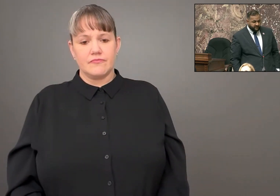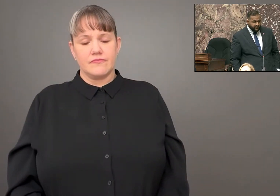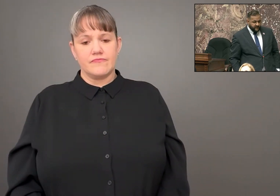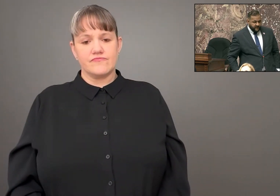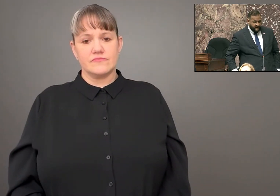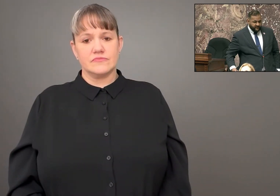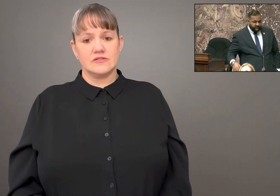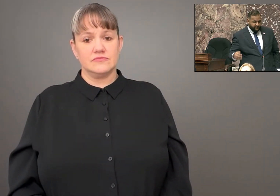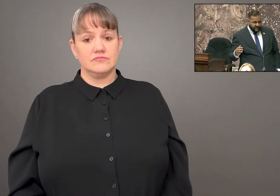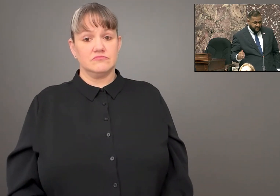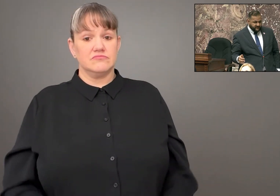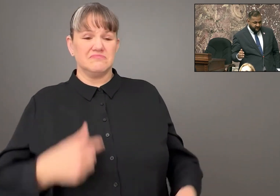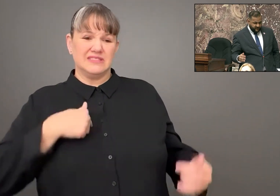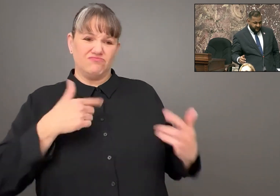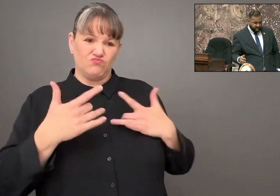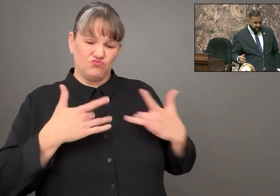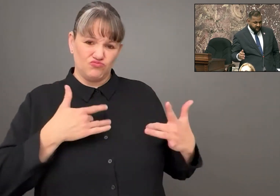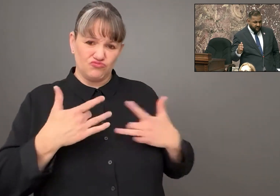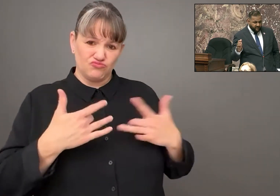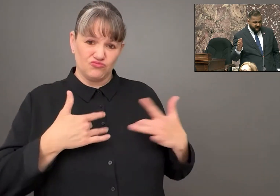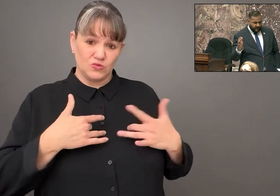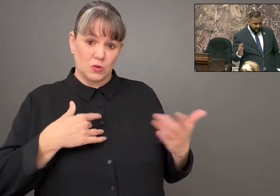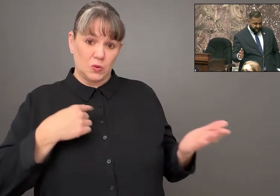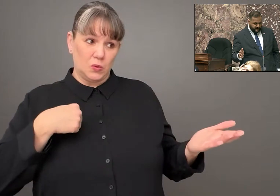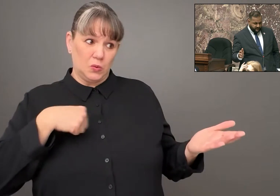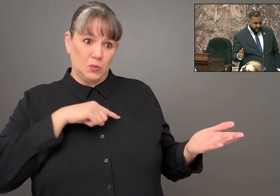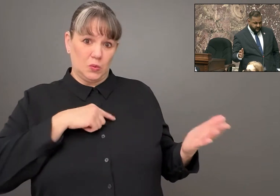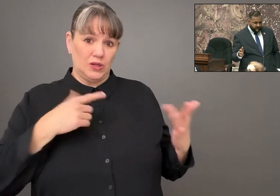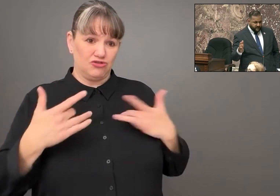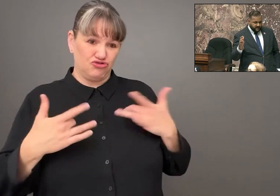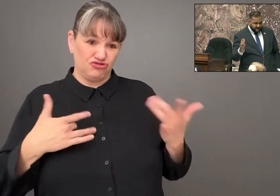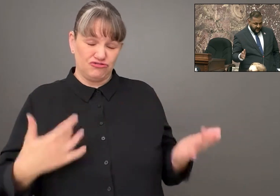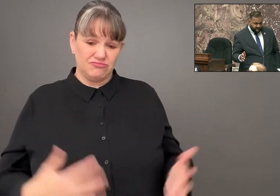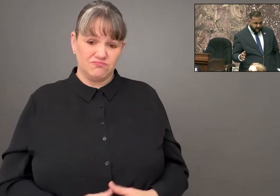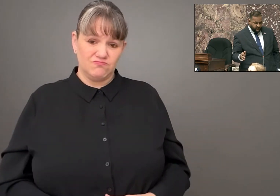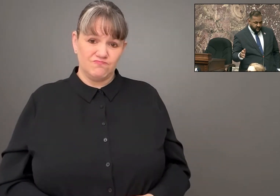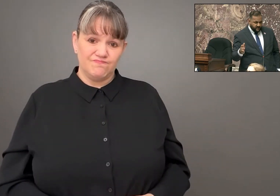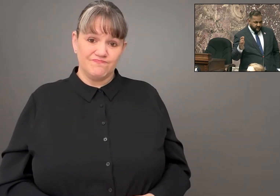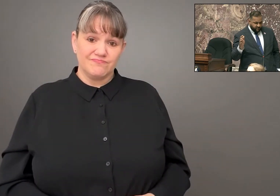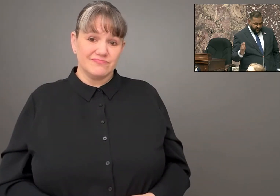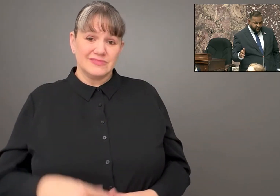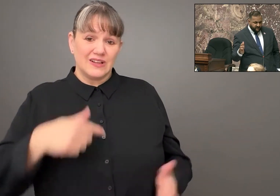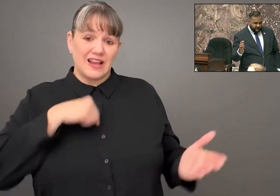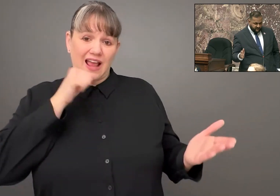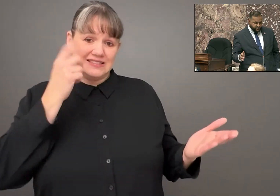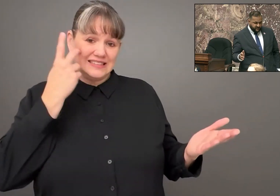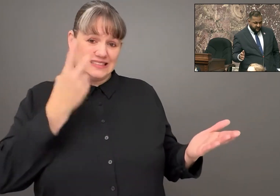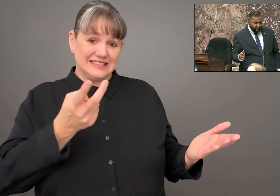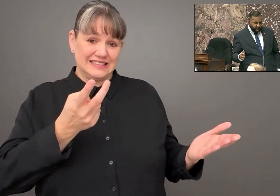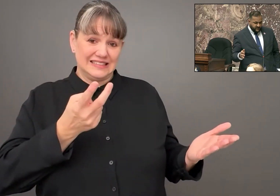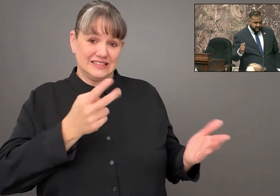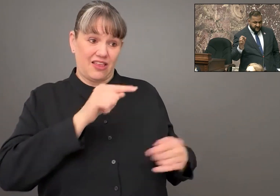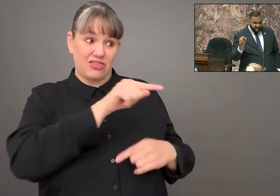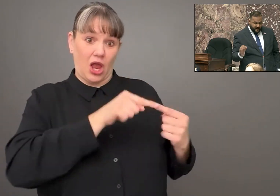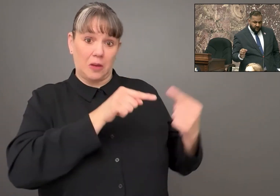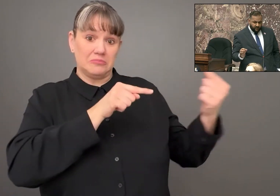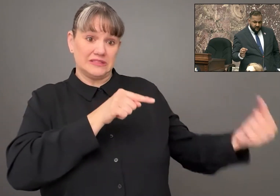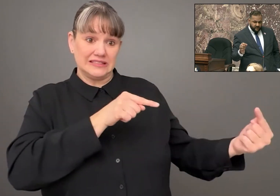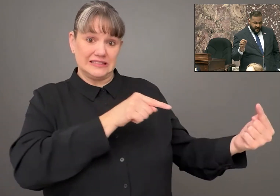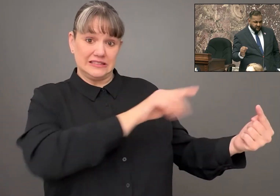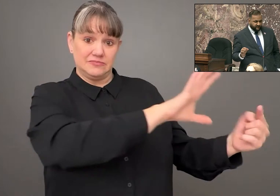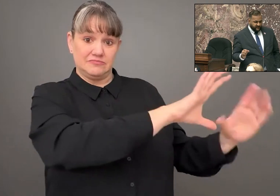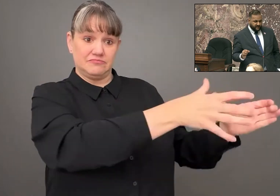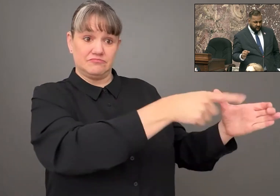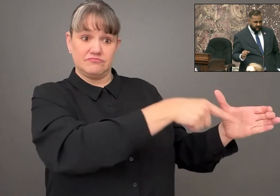of the House that we've yet to see the members opposite condemn the President's decisions to